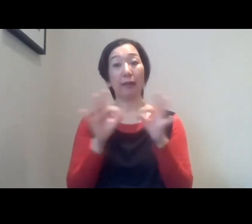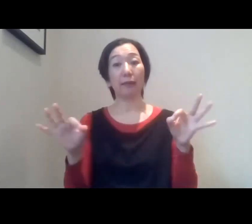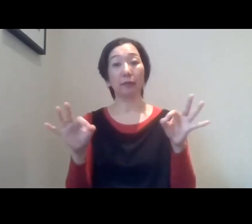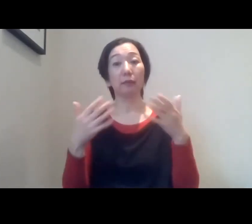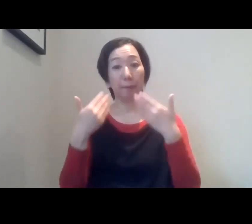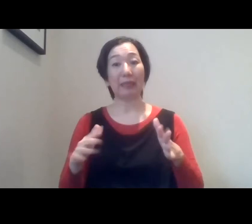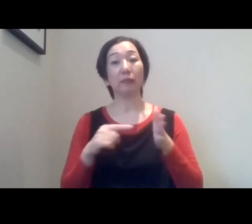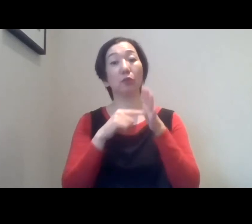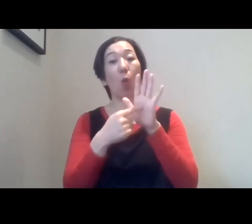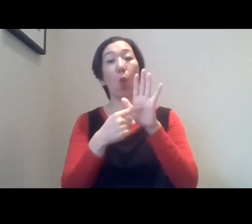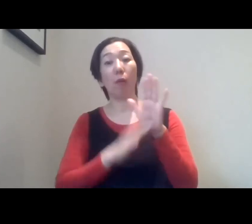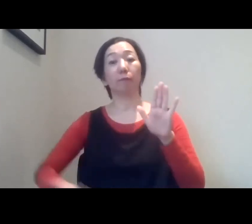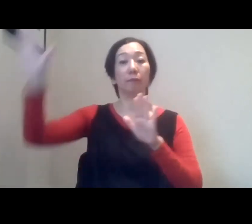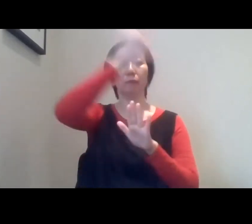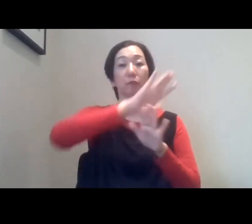fruitful relationship.